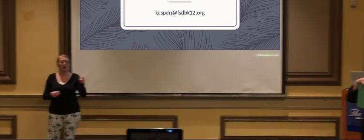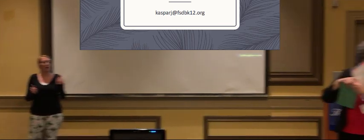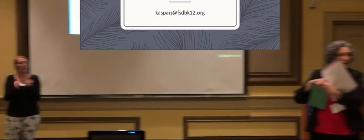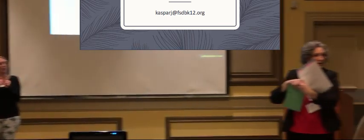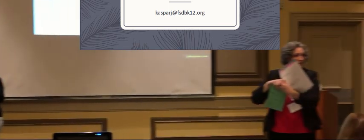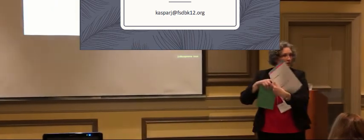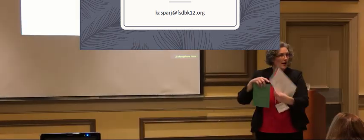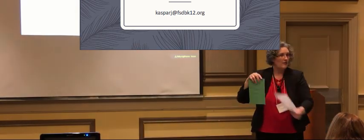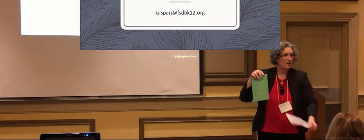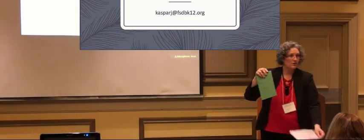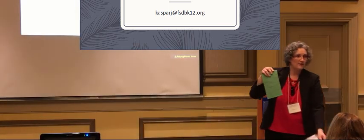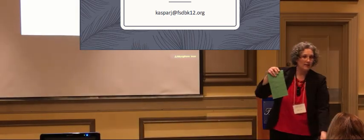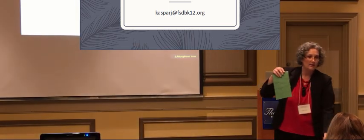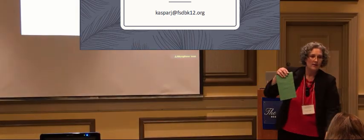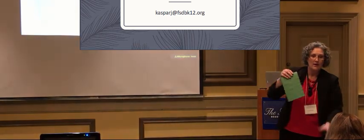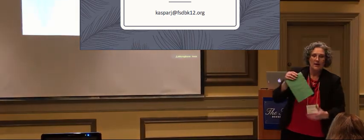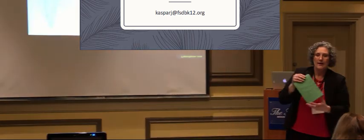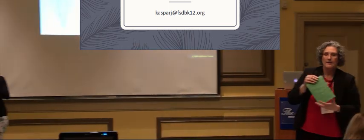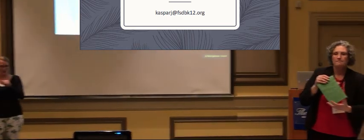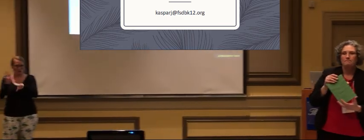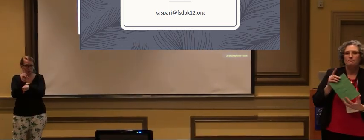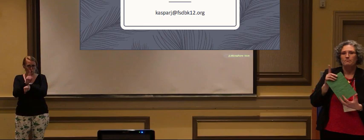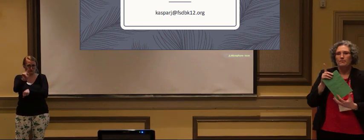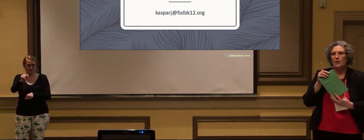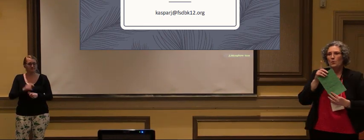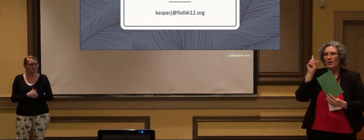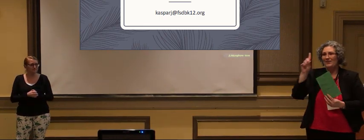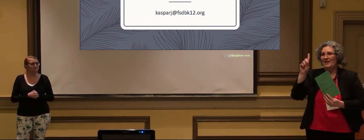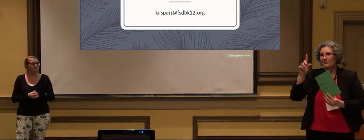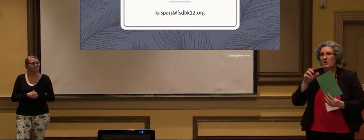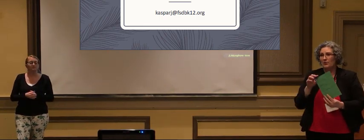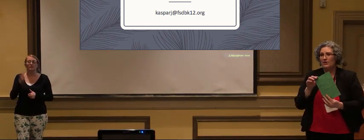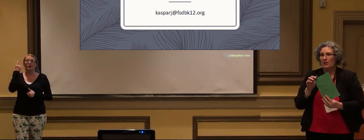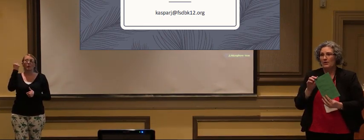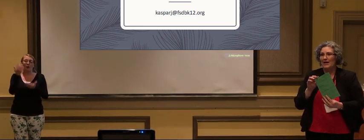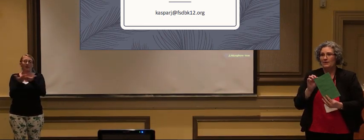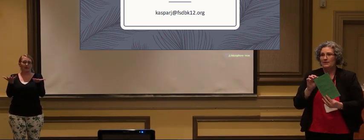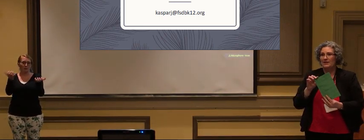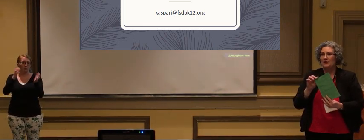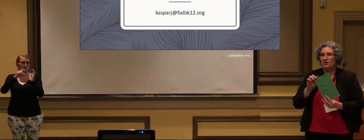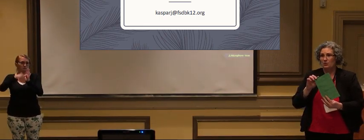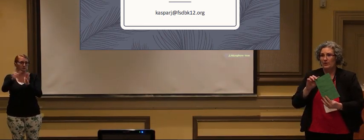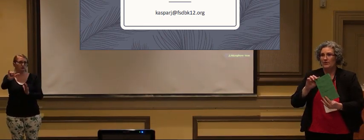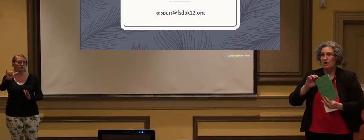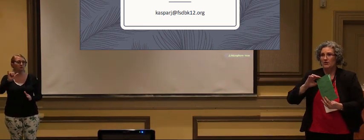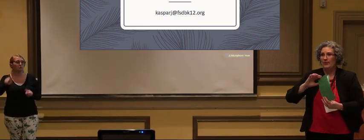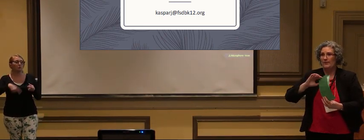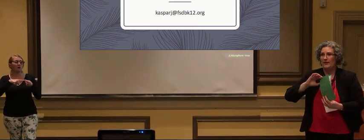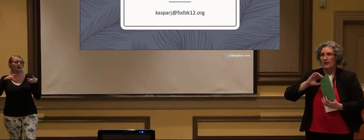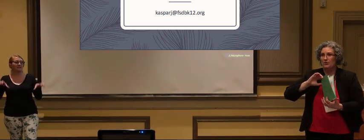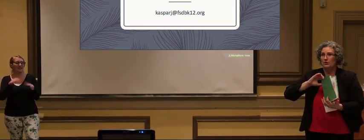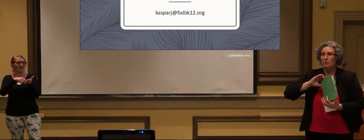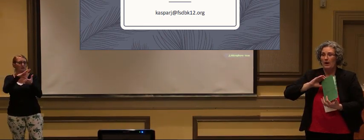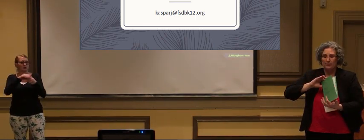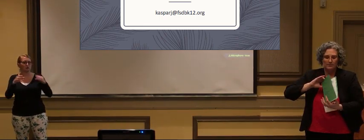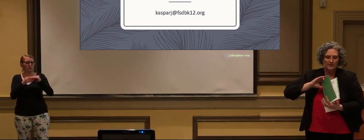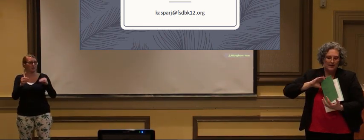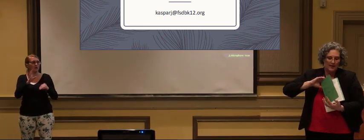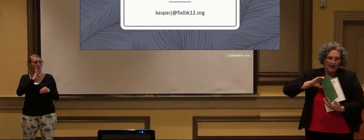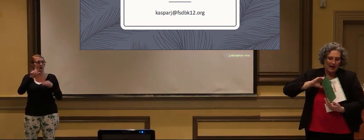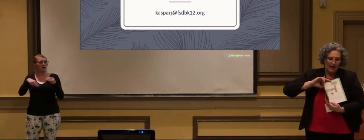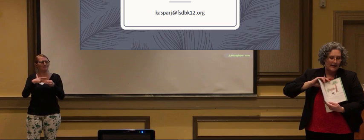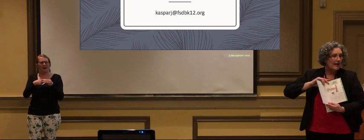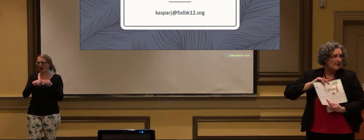with the graphic organizer, how they used it. One thing of note, though, when I did this story and we talked about the character and